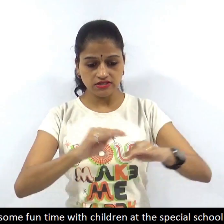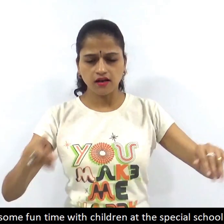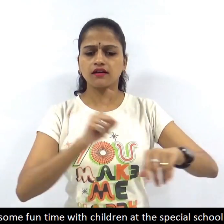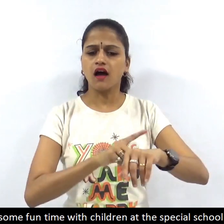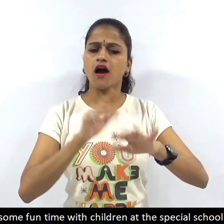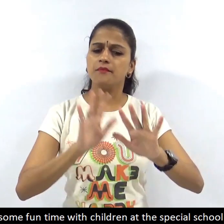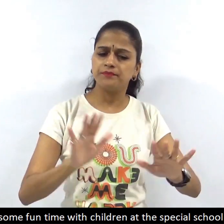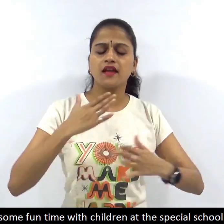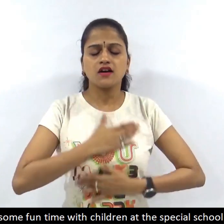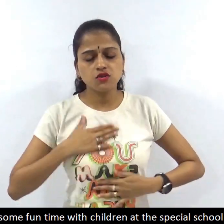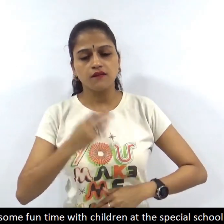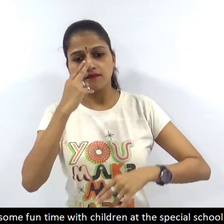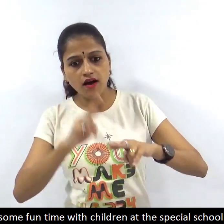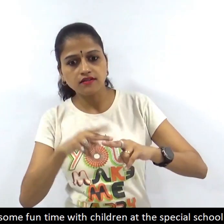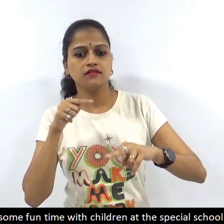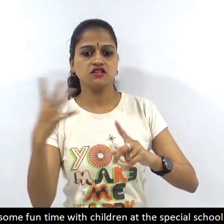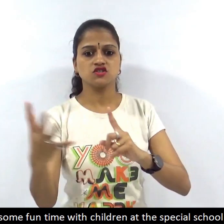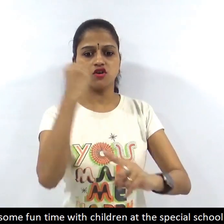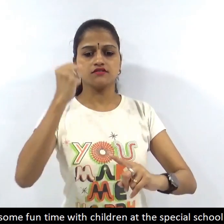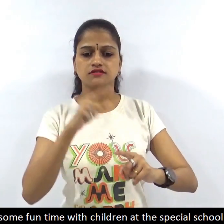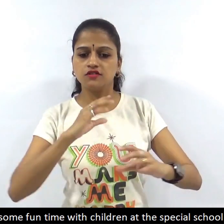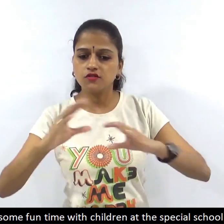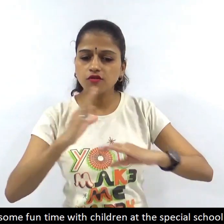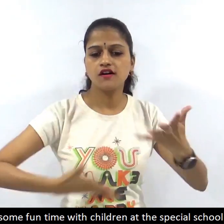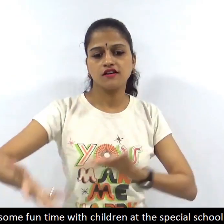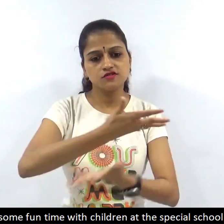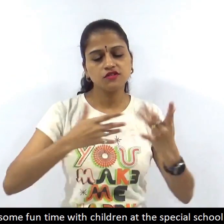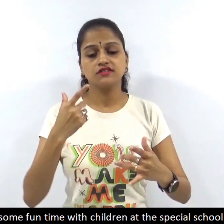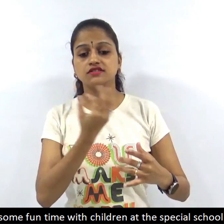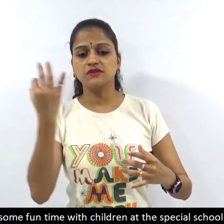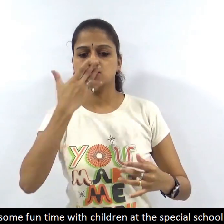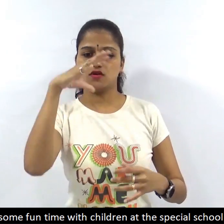Chance to spend some fun time with children at this special school on 7 December.